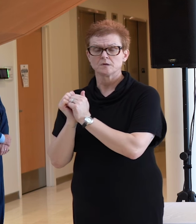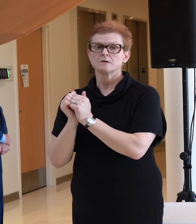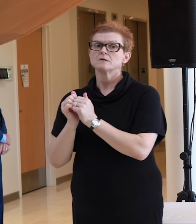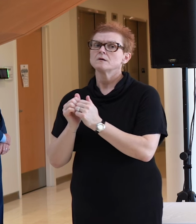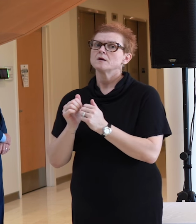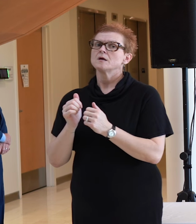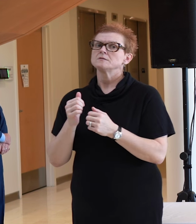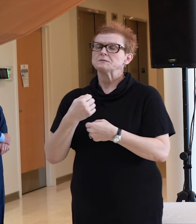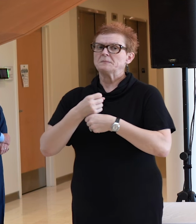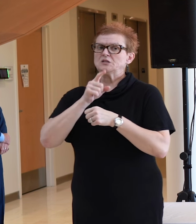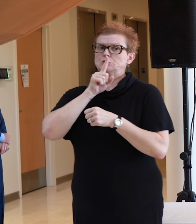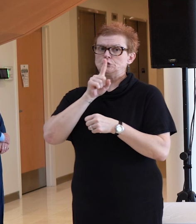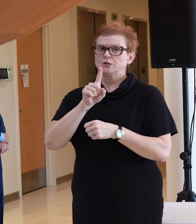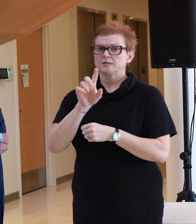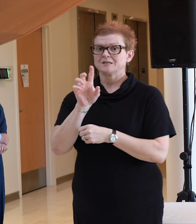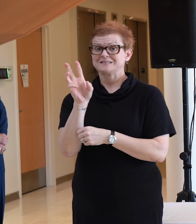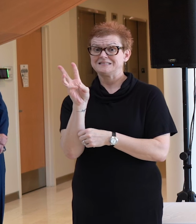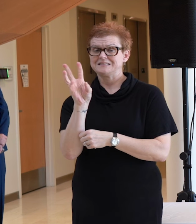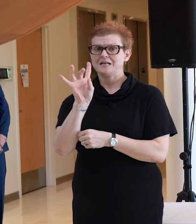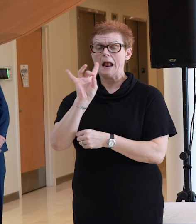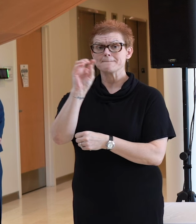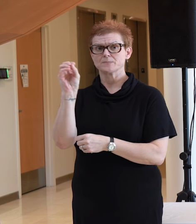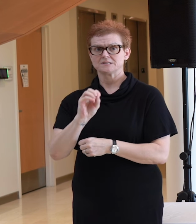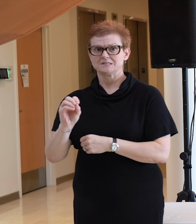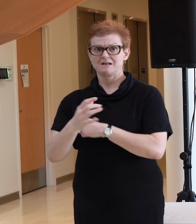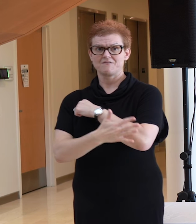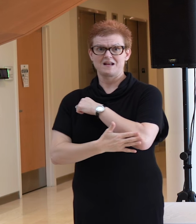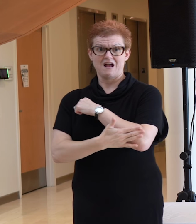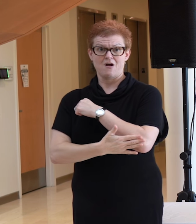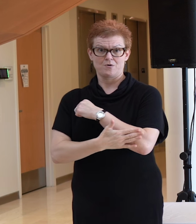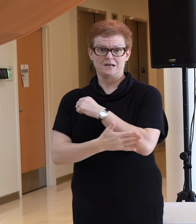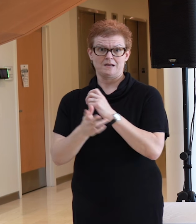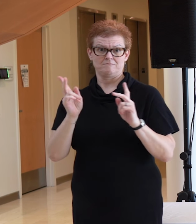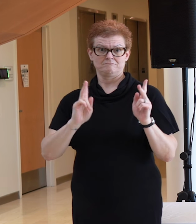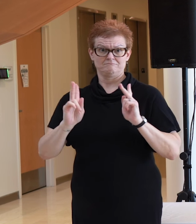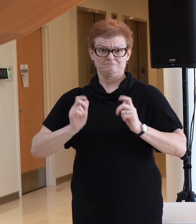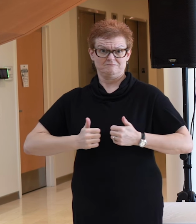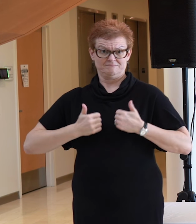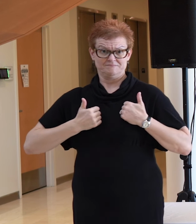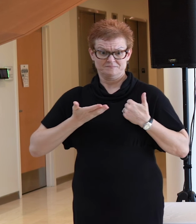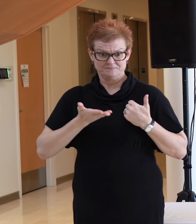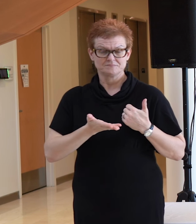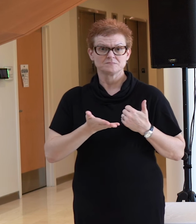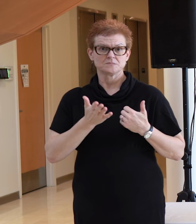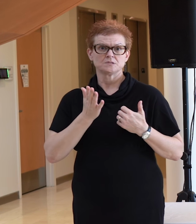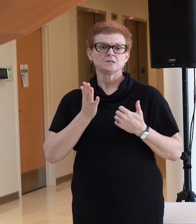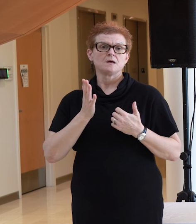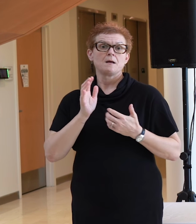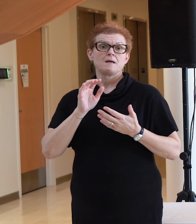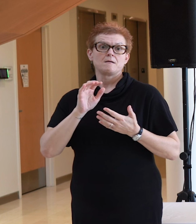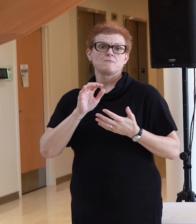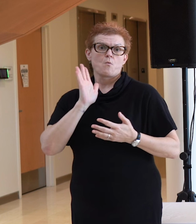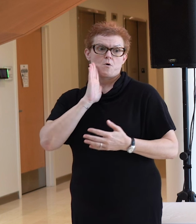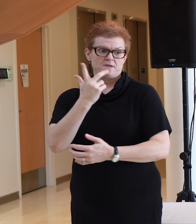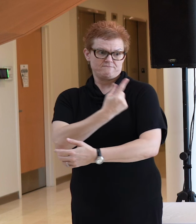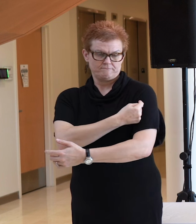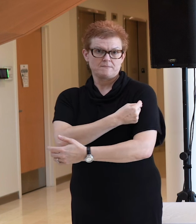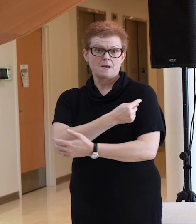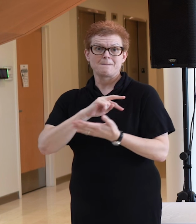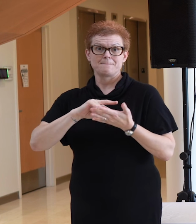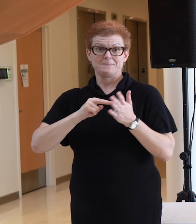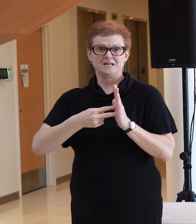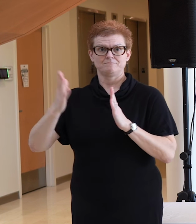that more than 68% of county residents are fully vaccinated, making St. Louis County number one in the